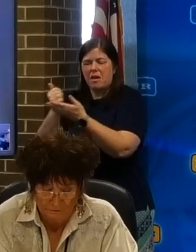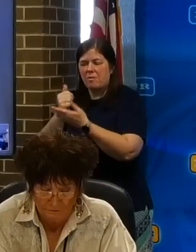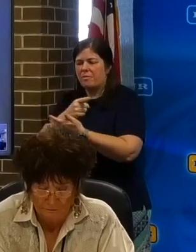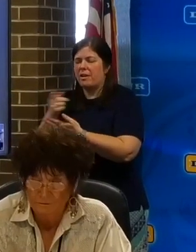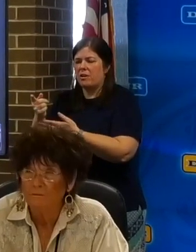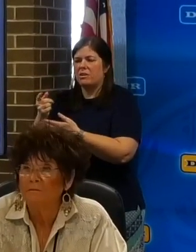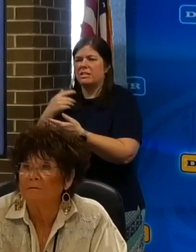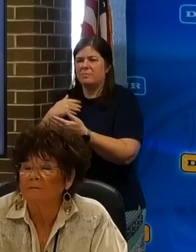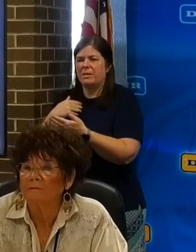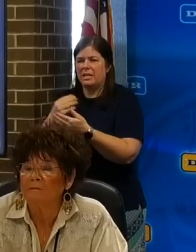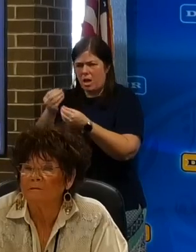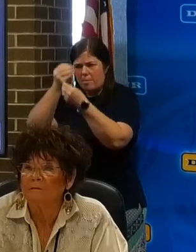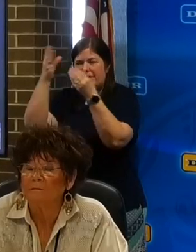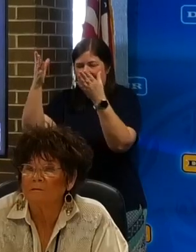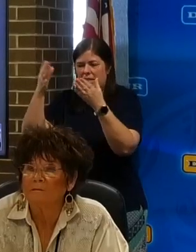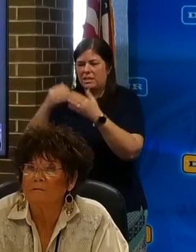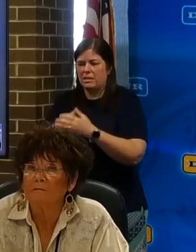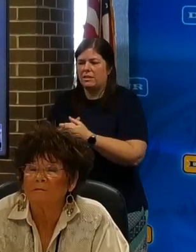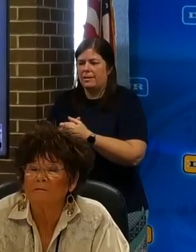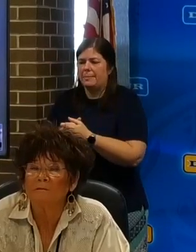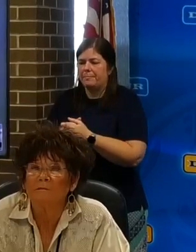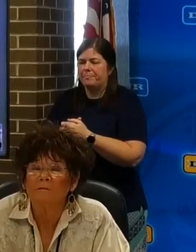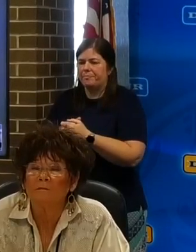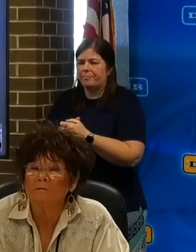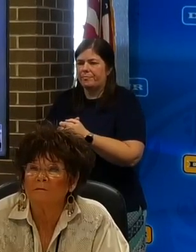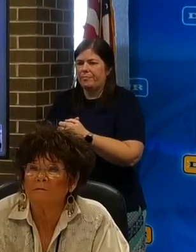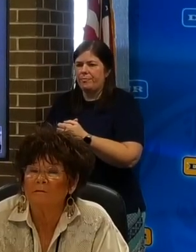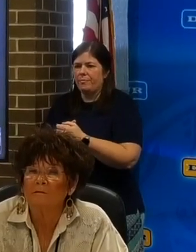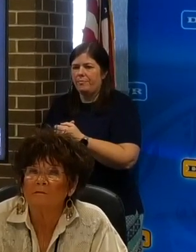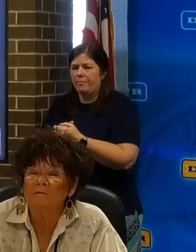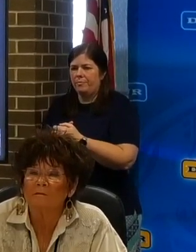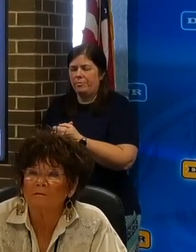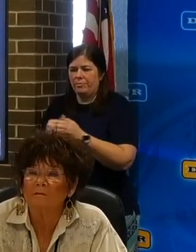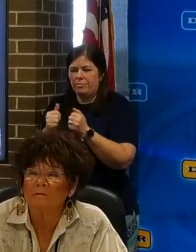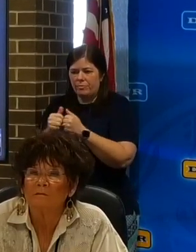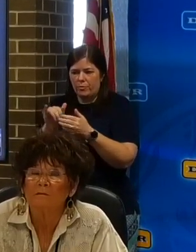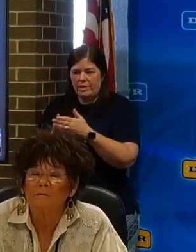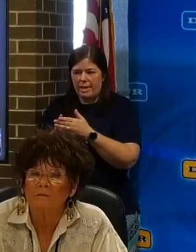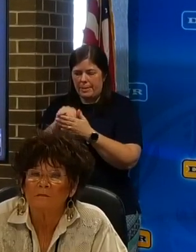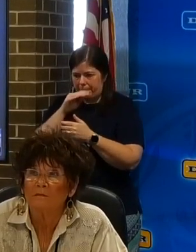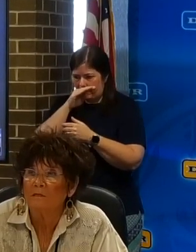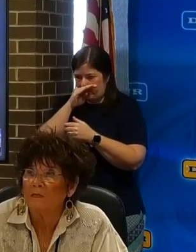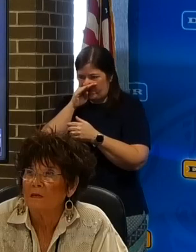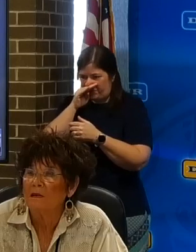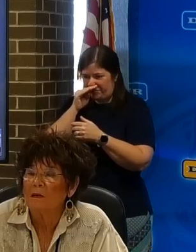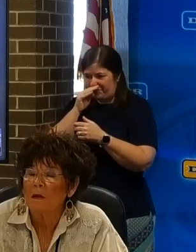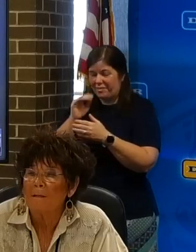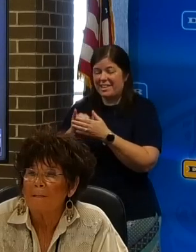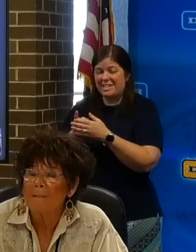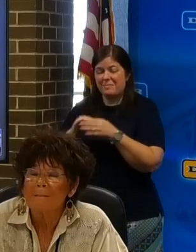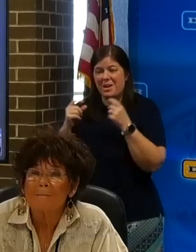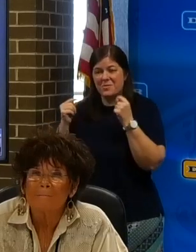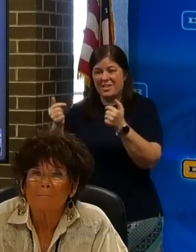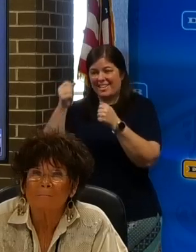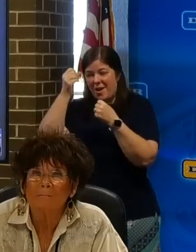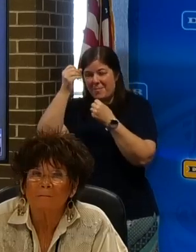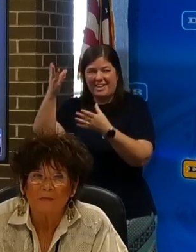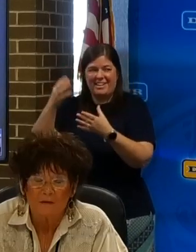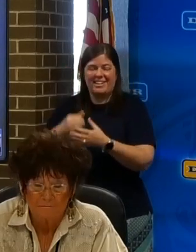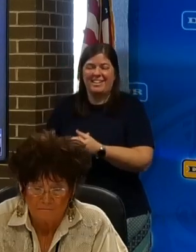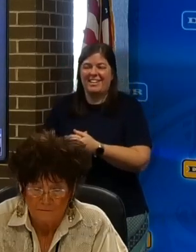information and resources. So with that, that's my quick update.